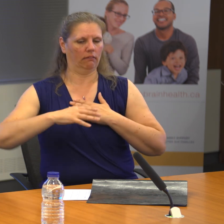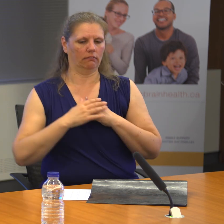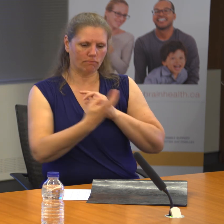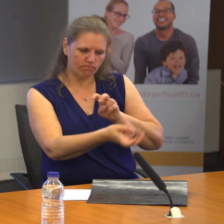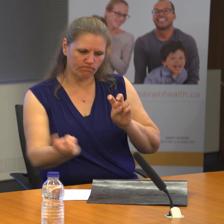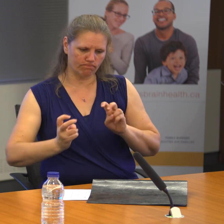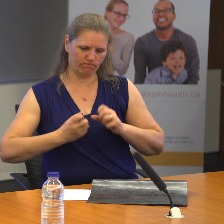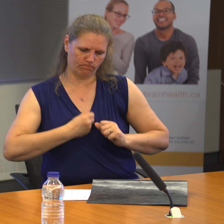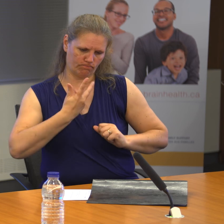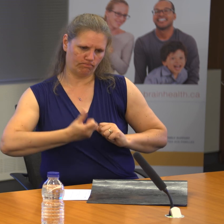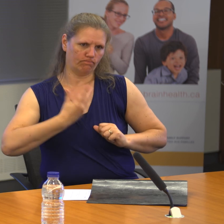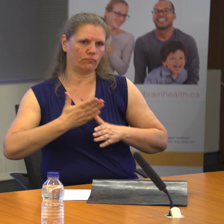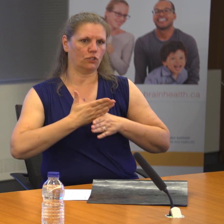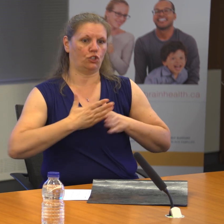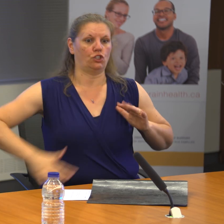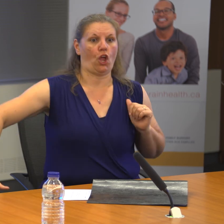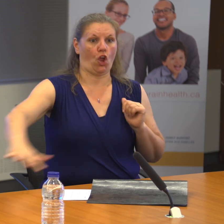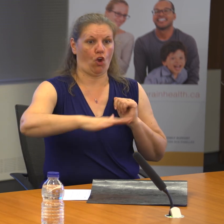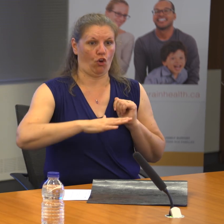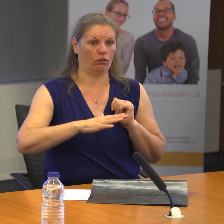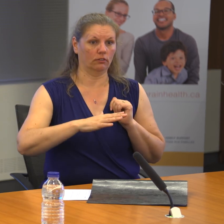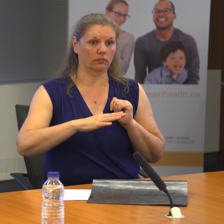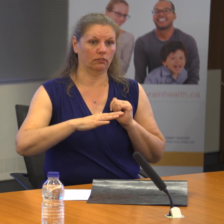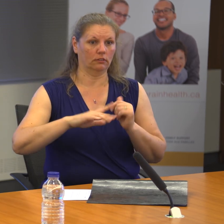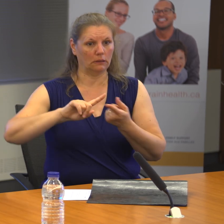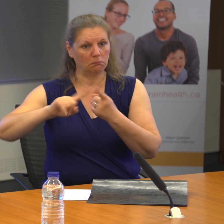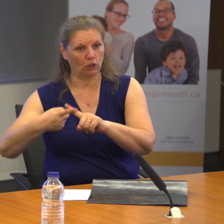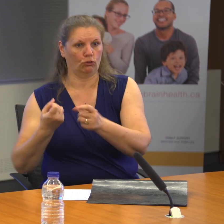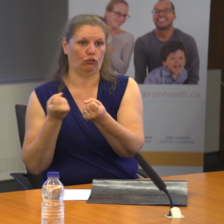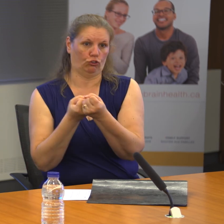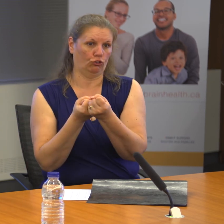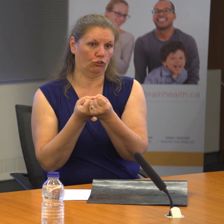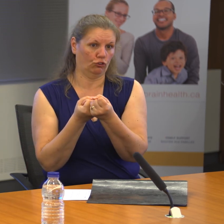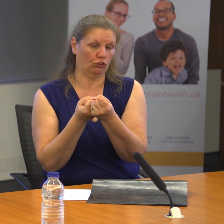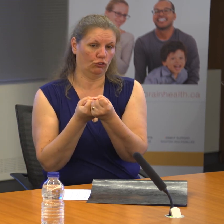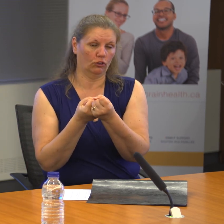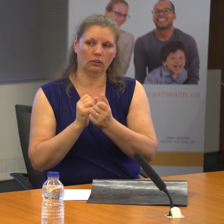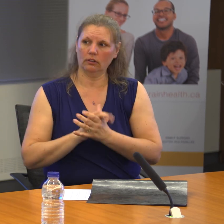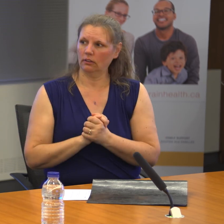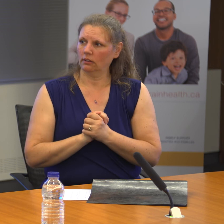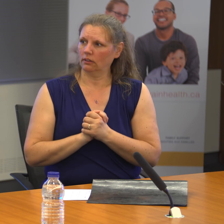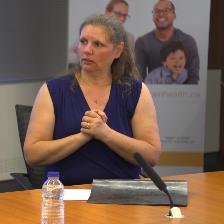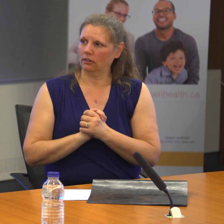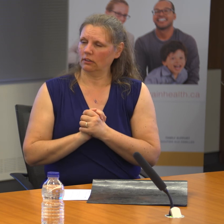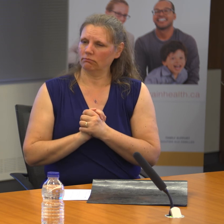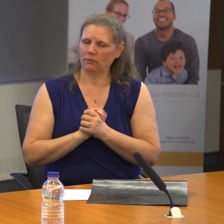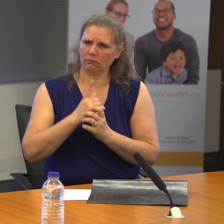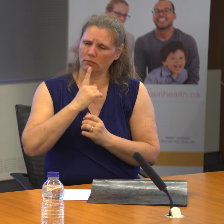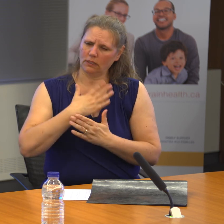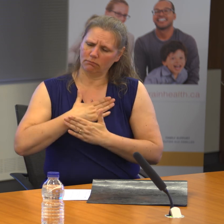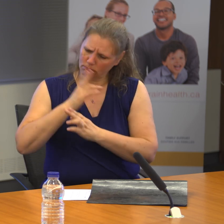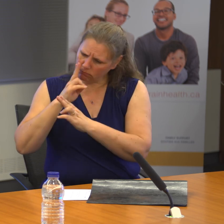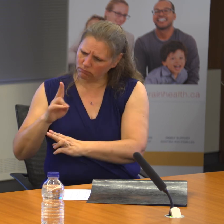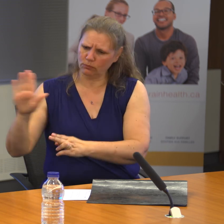circle for peer-to-peer bonds. I really appreciated your story.